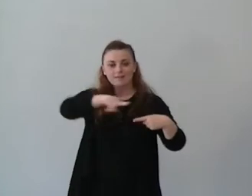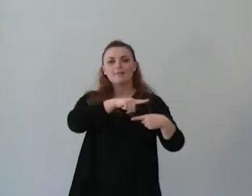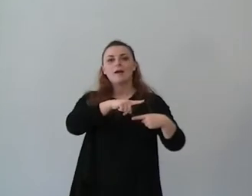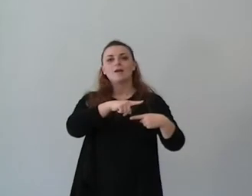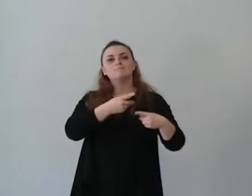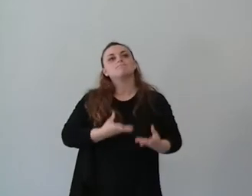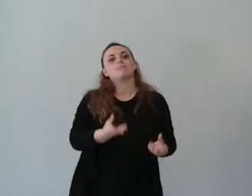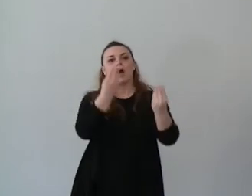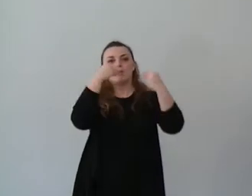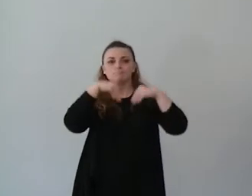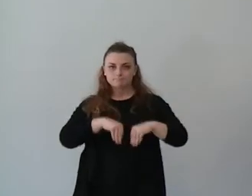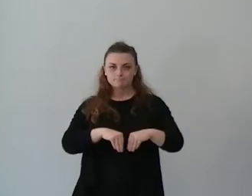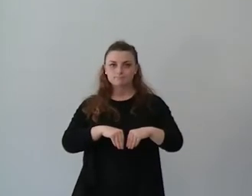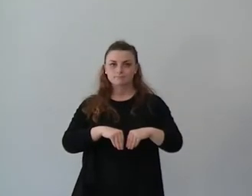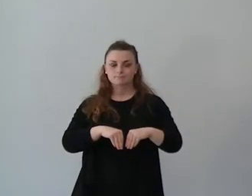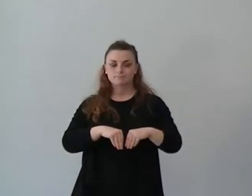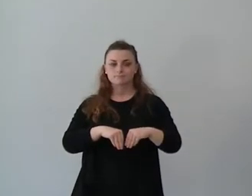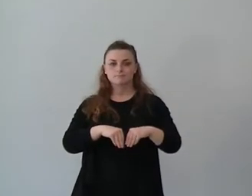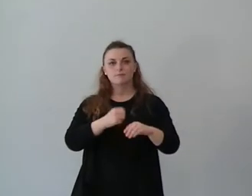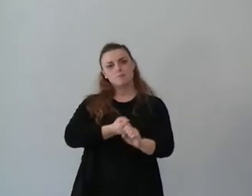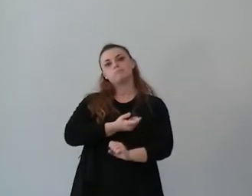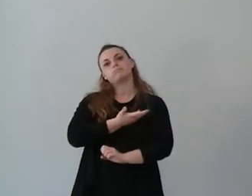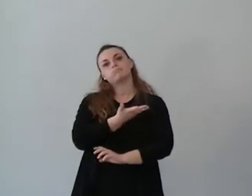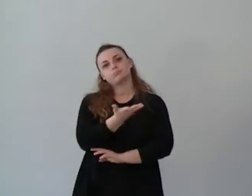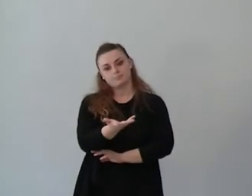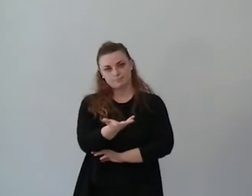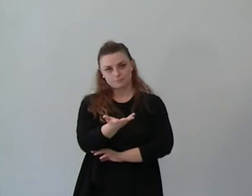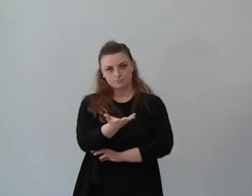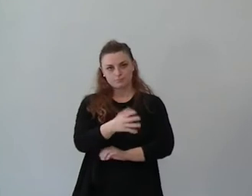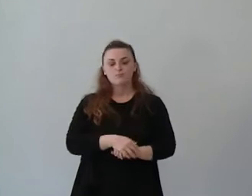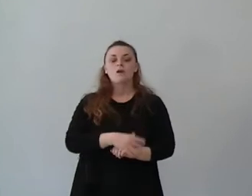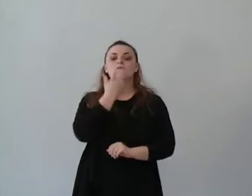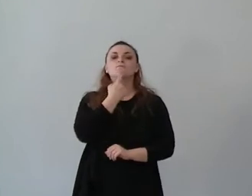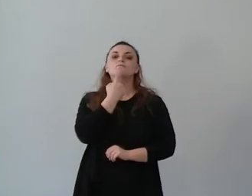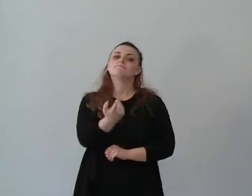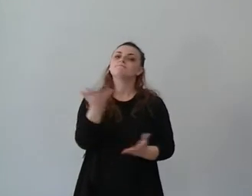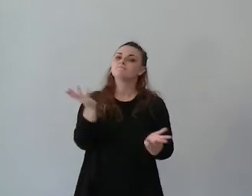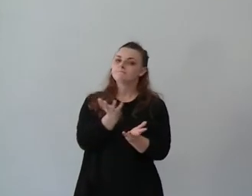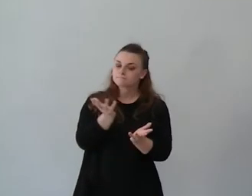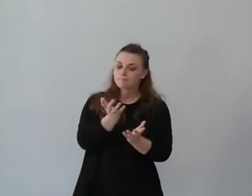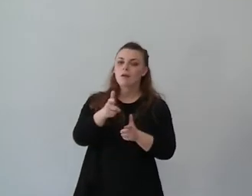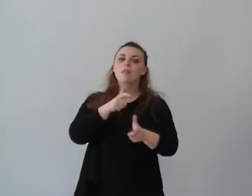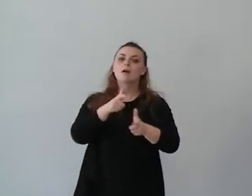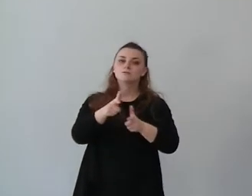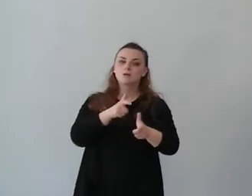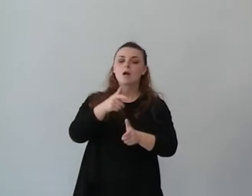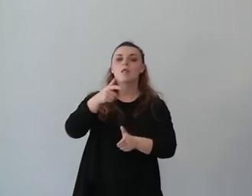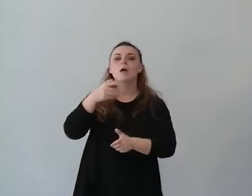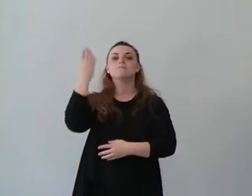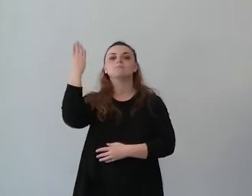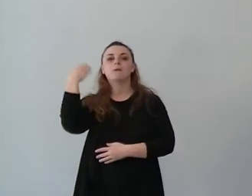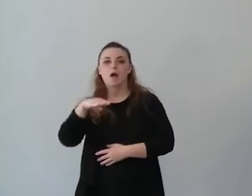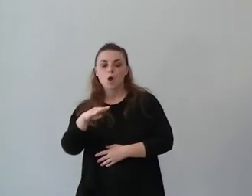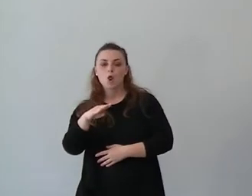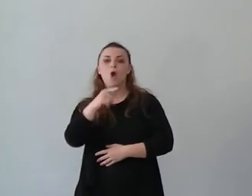oggi vi voglio parlare della relazione fra Paolo e Timoteo. I want you to be asking in your minds as we